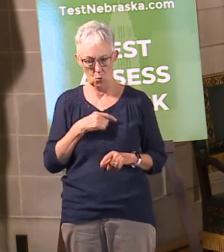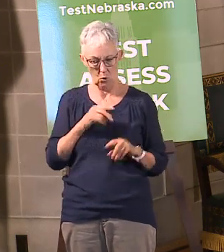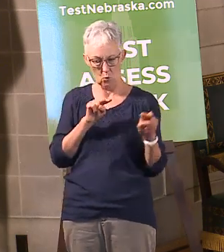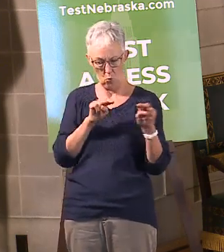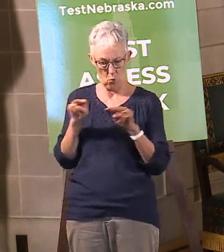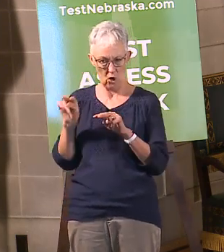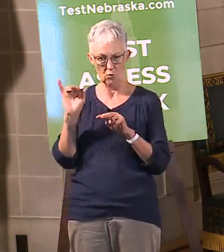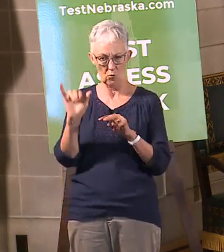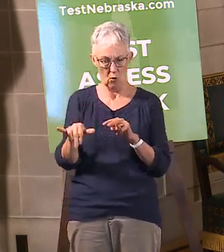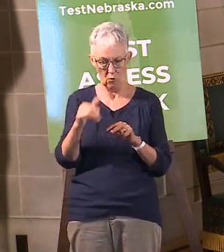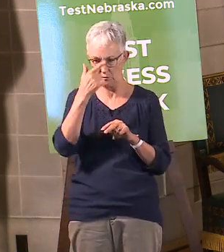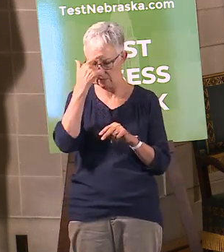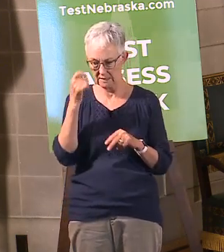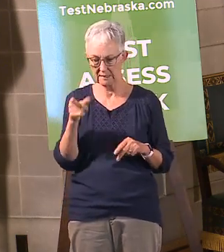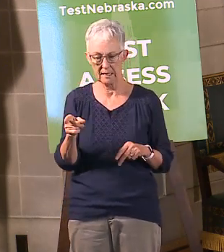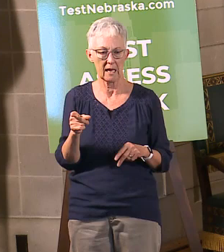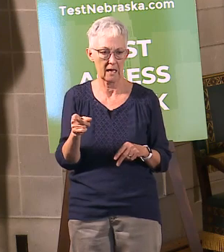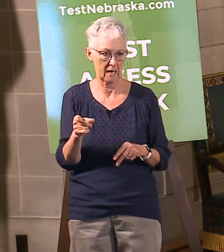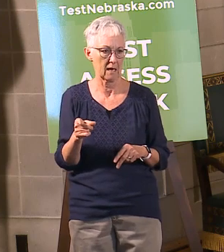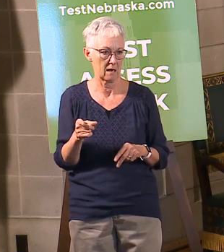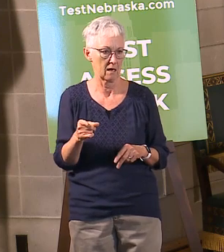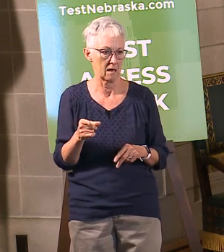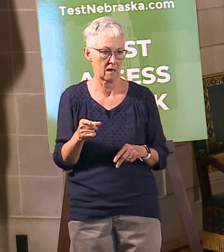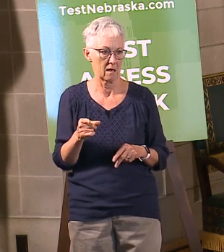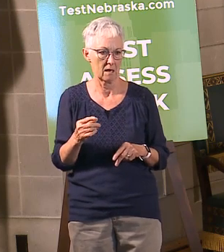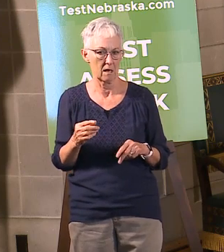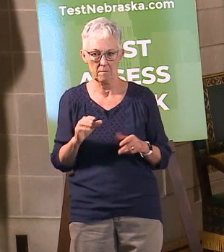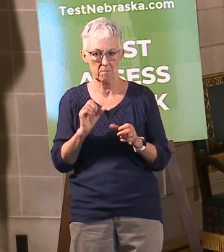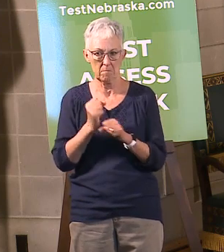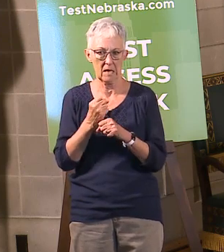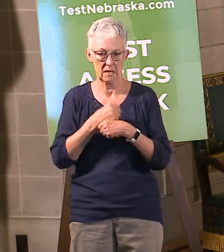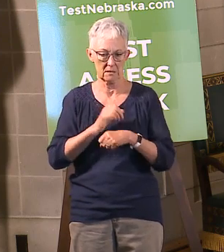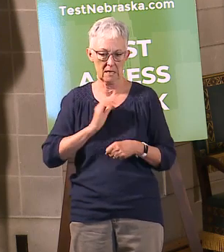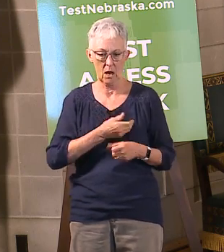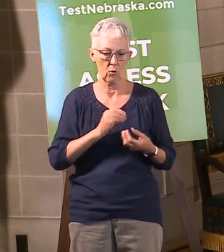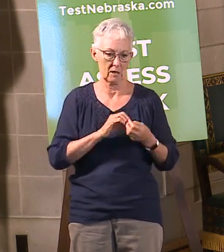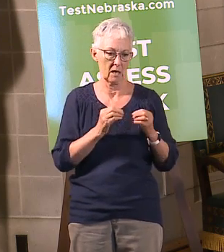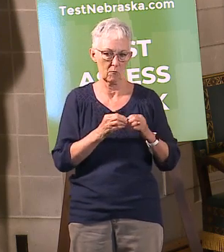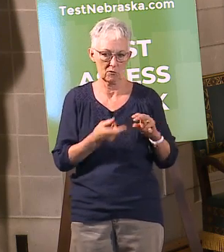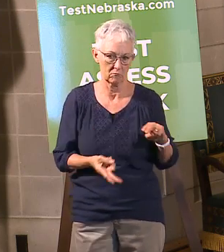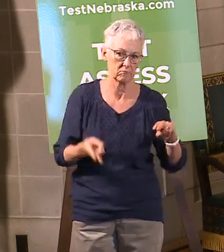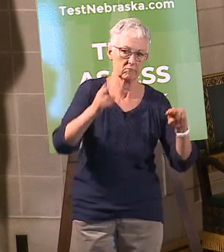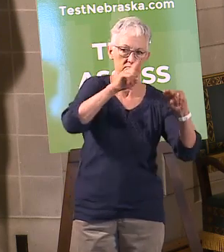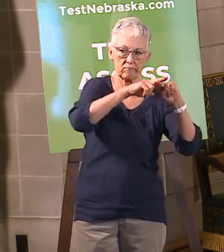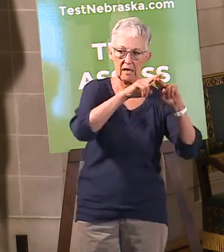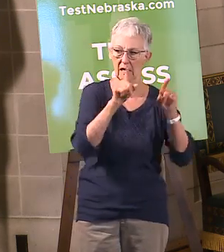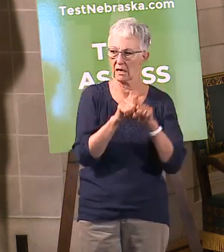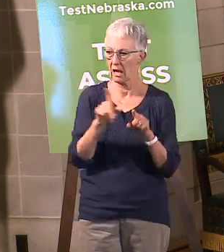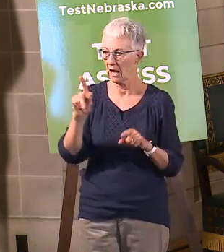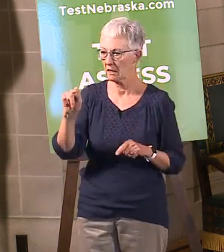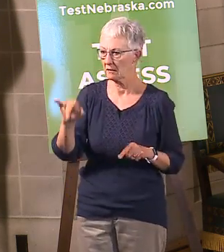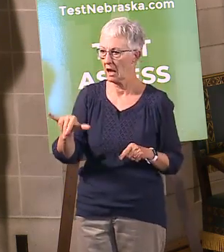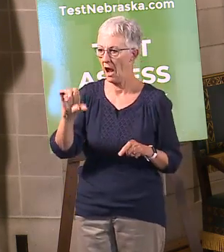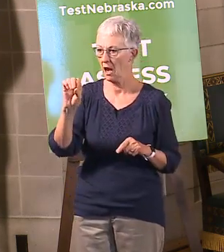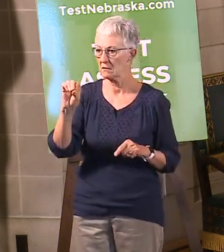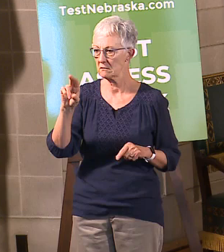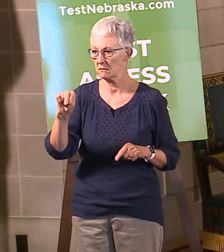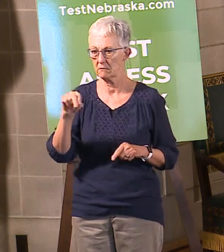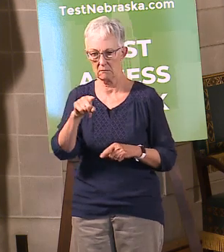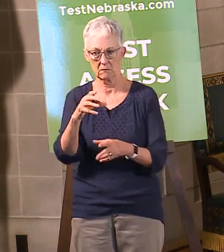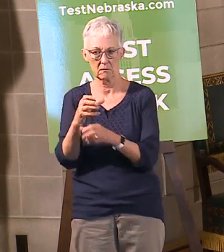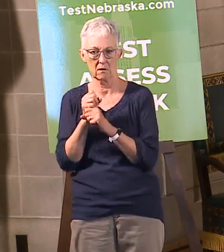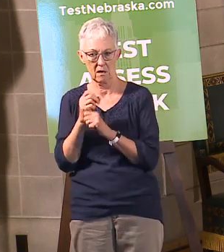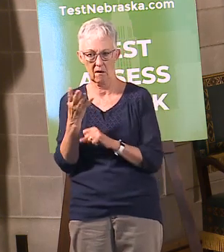So that's probably driving. I think there was a story in the Omaha World Herald yesterday about Tyson did some testing at their Madison facility, had like a